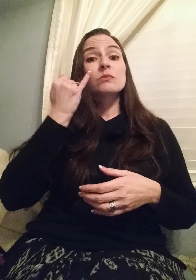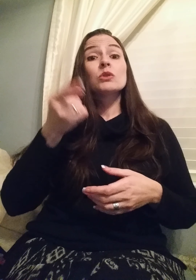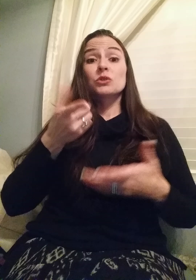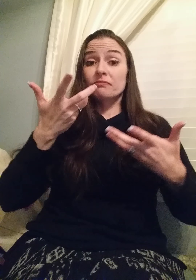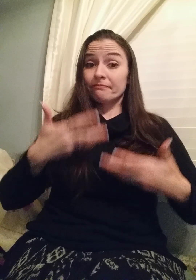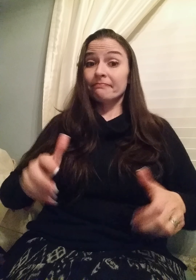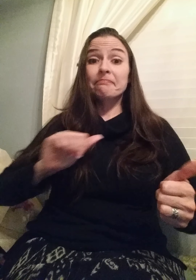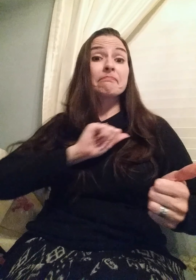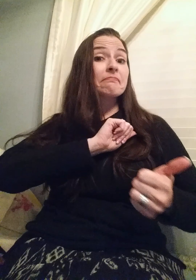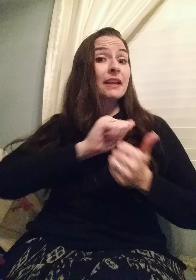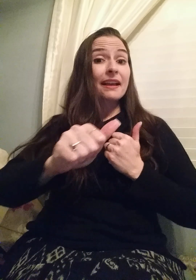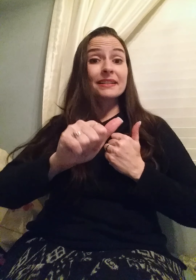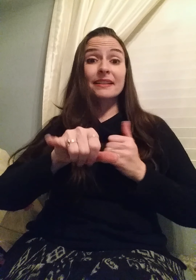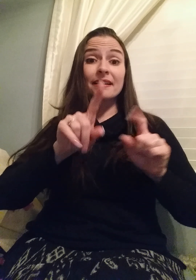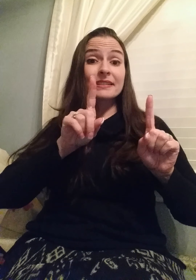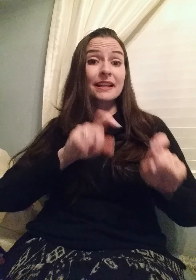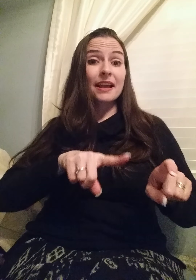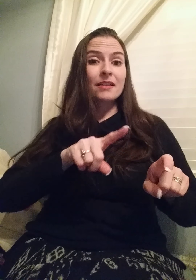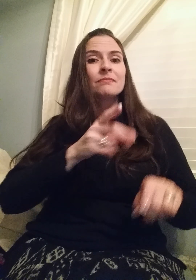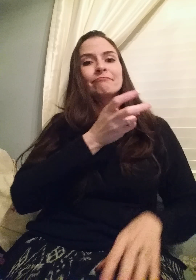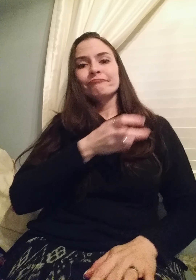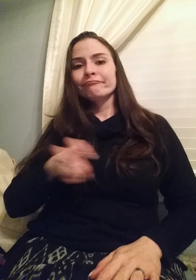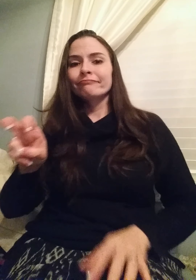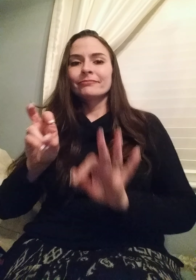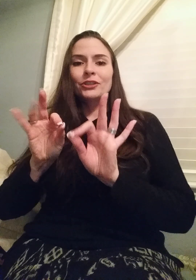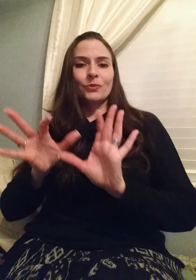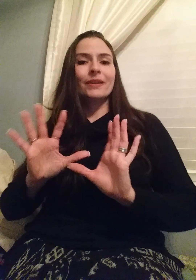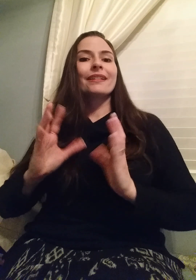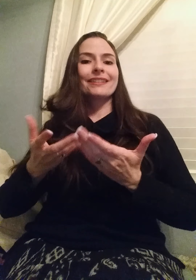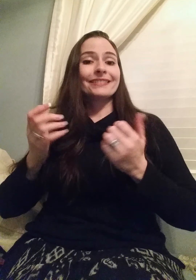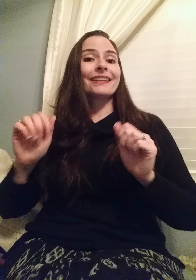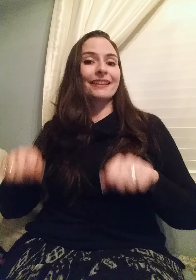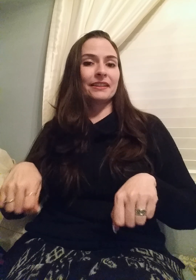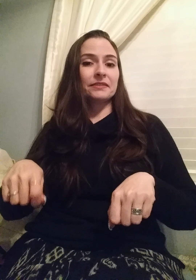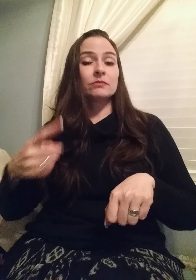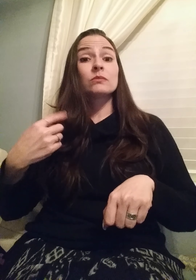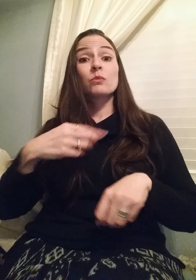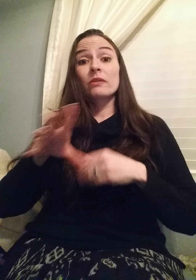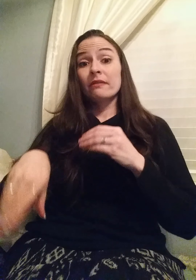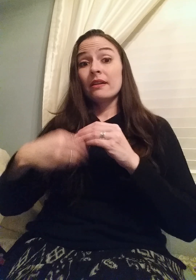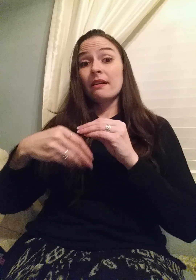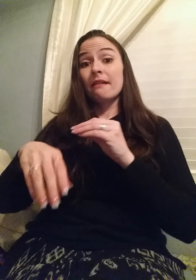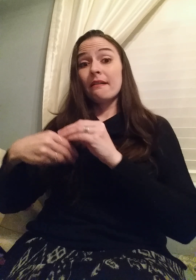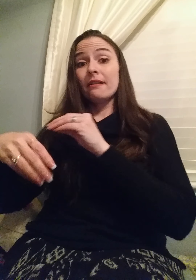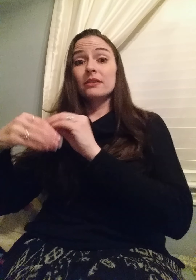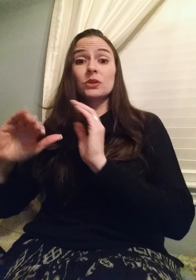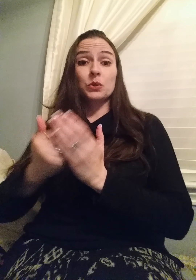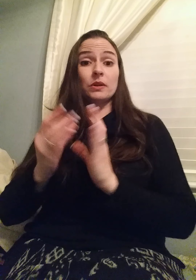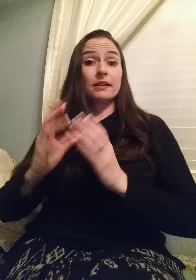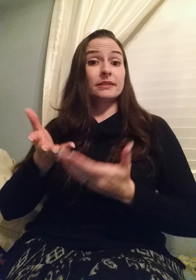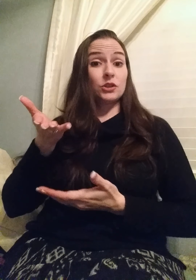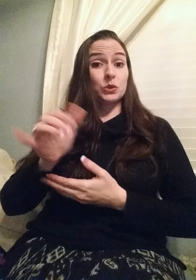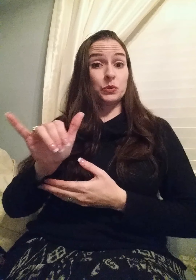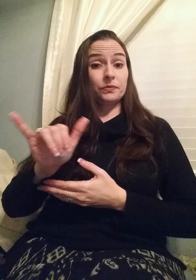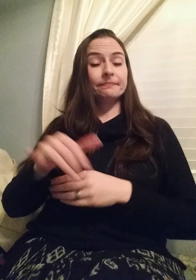We've added some coursework to the second half of the interpreting degree as well. One of the new courses is called Structure of American